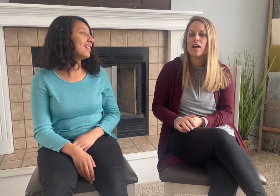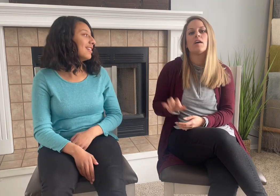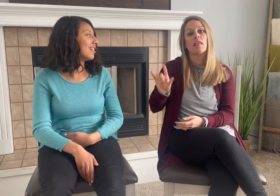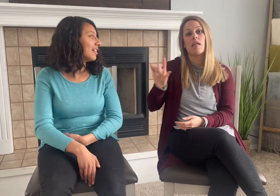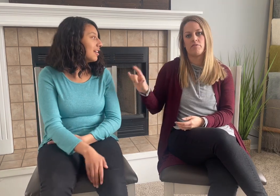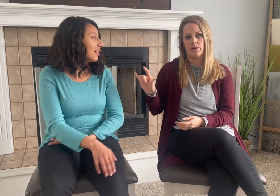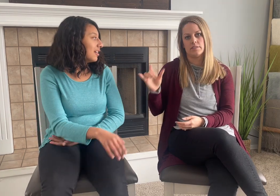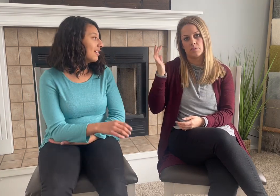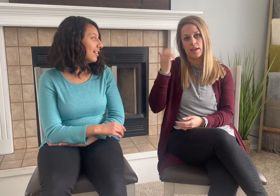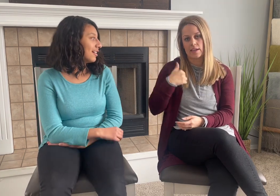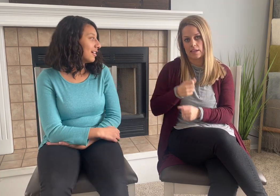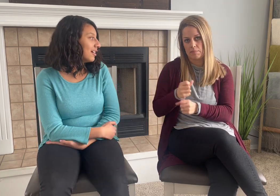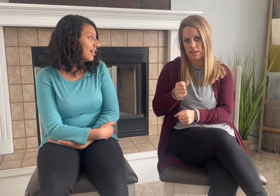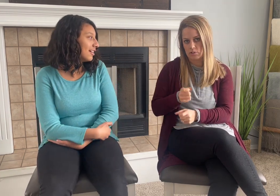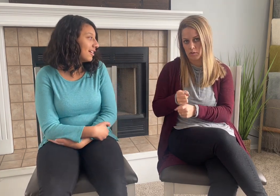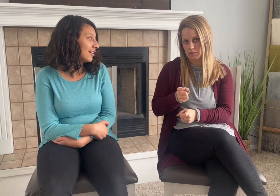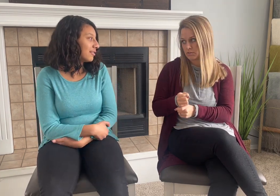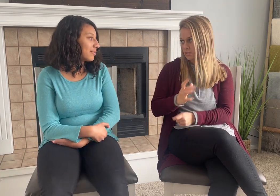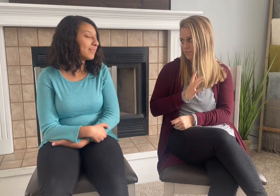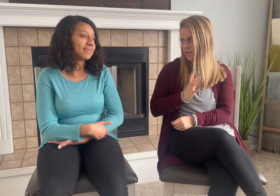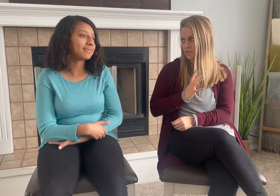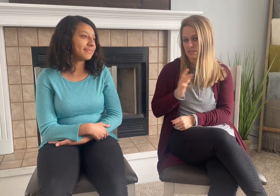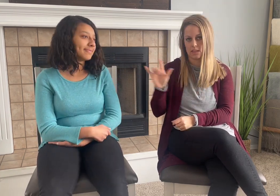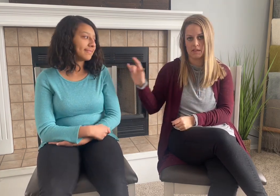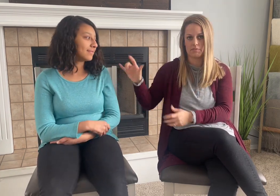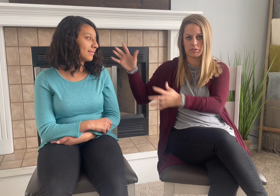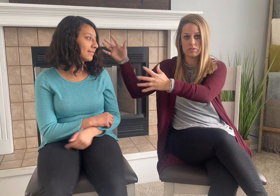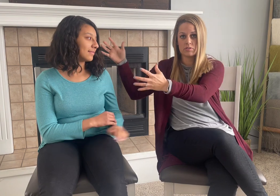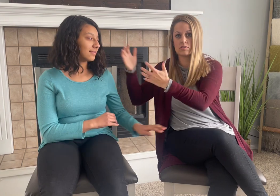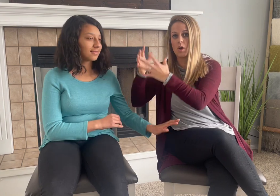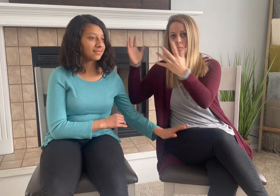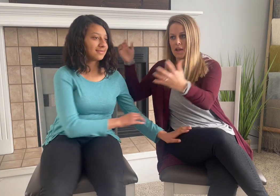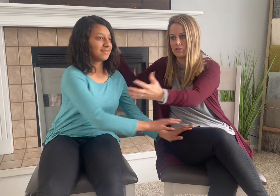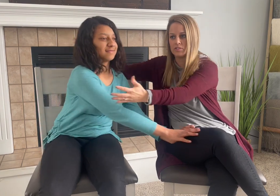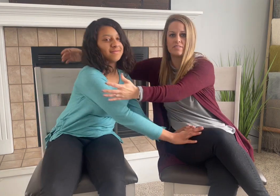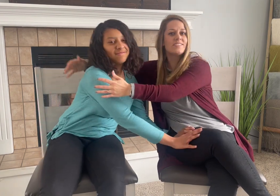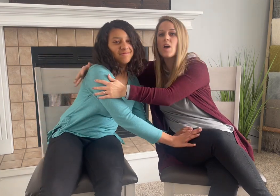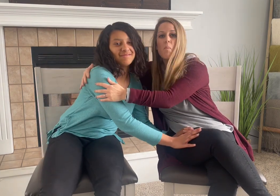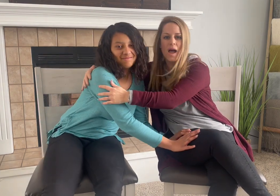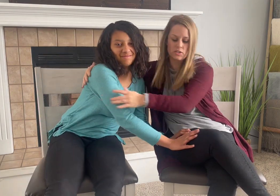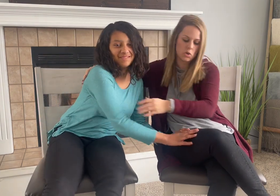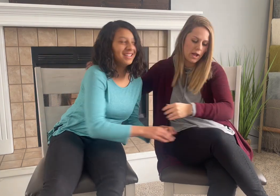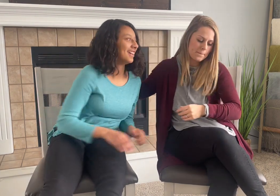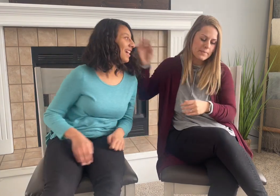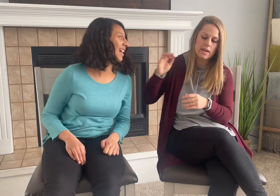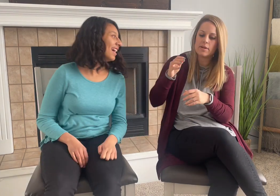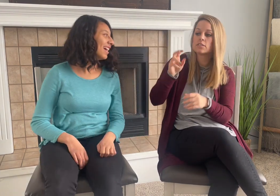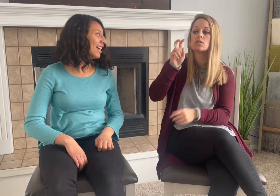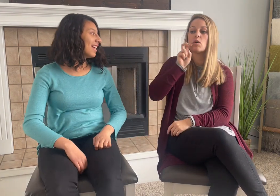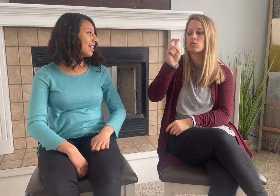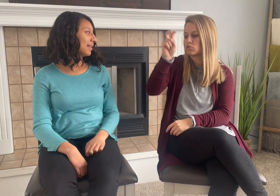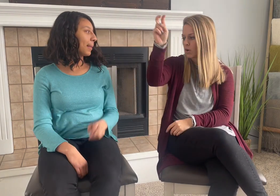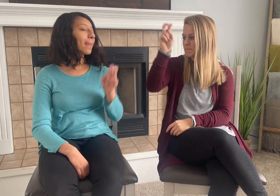I love her. That's why I can make jokes. It's fine because I love her so much. Okay. Anyways, so snore.